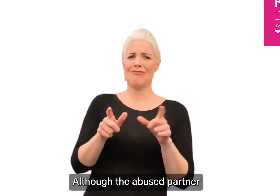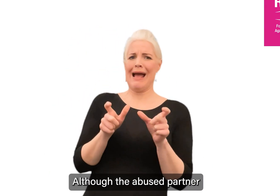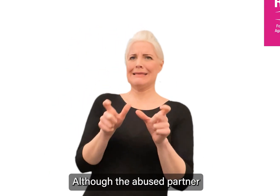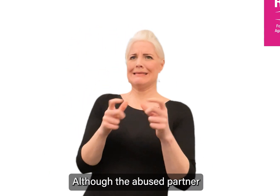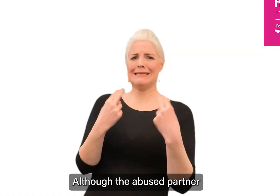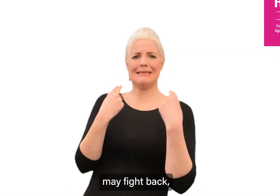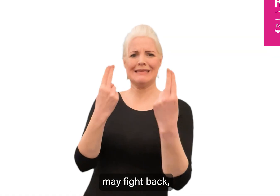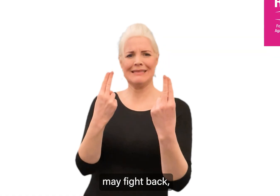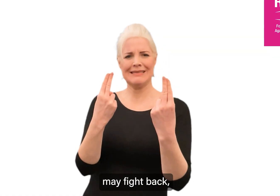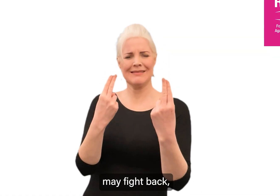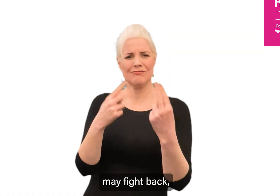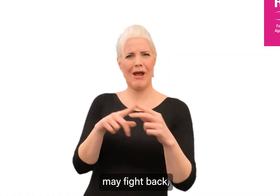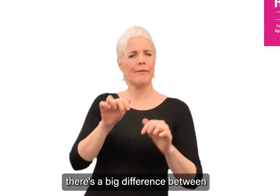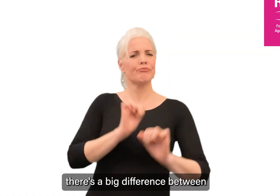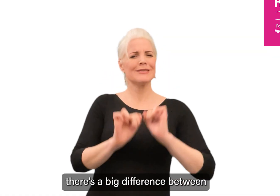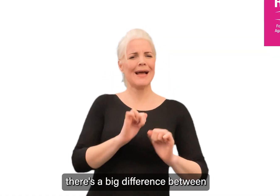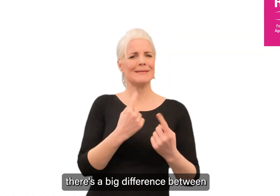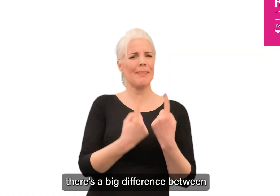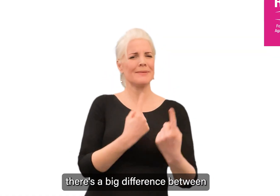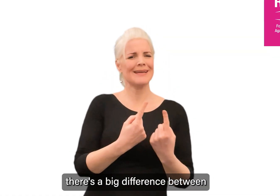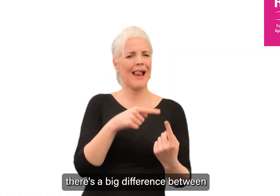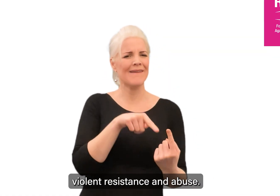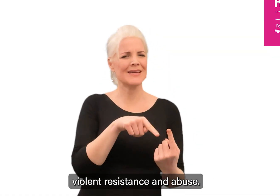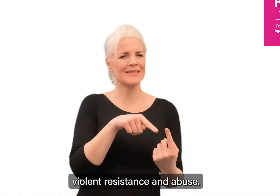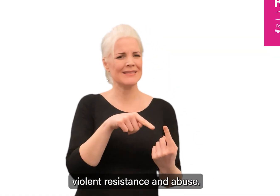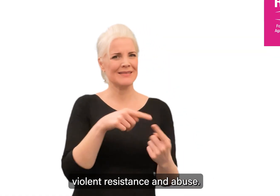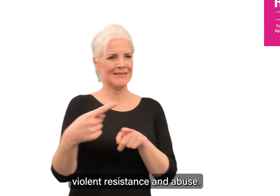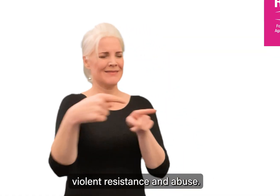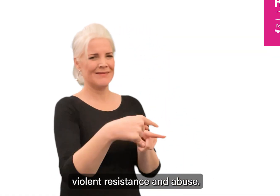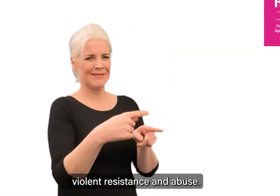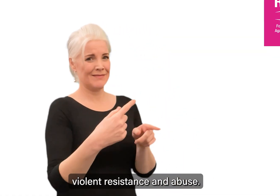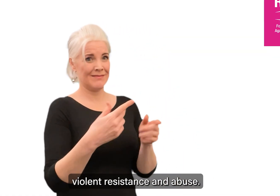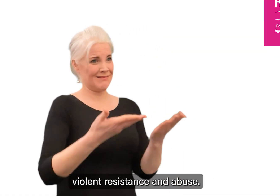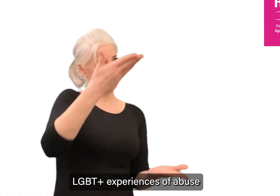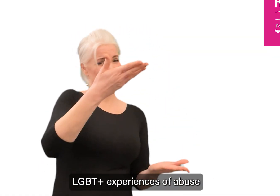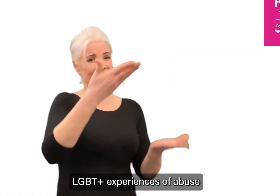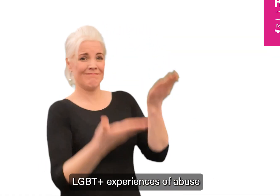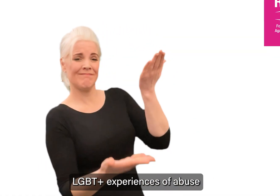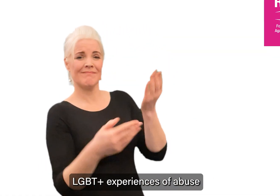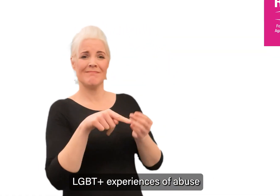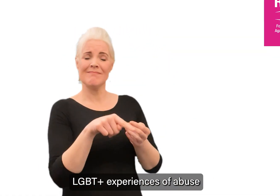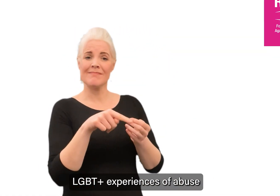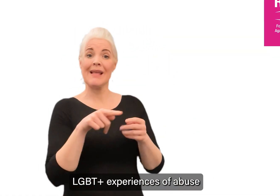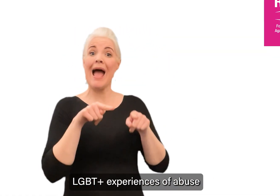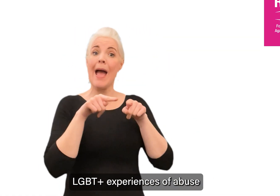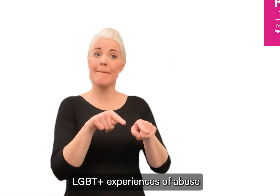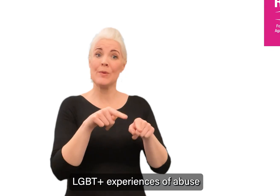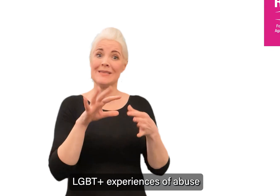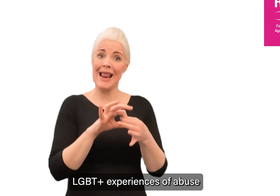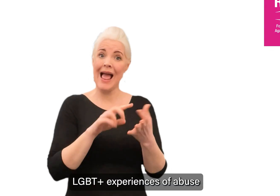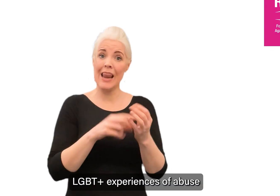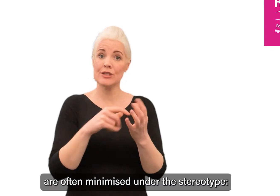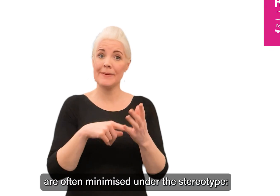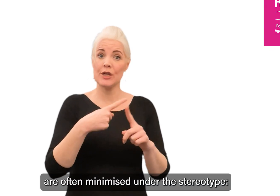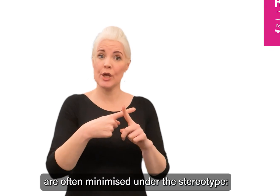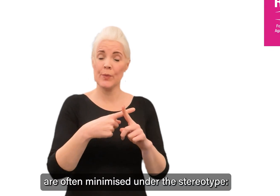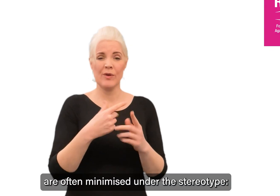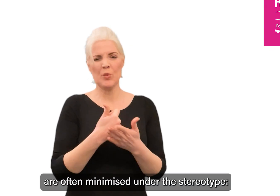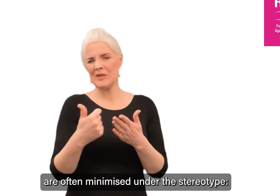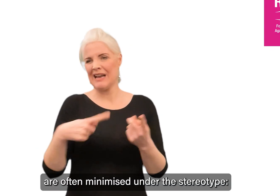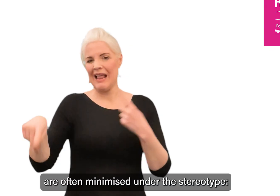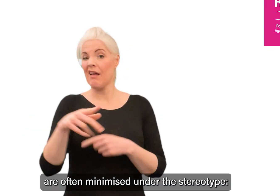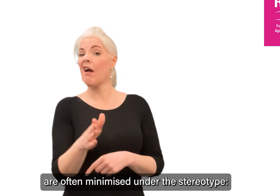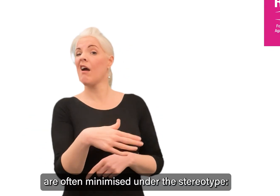although the abused partner may fight back, there's a big difference between violent resistance and abuse. LGBT plus experiences of abuse are